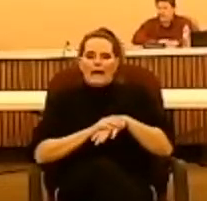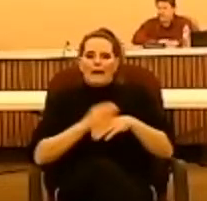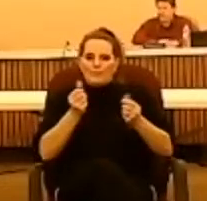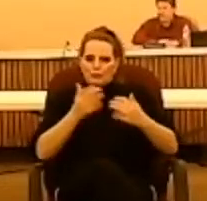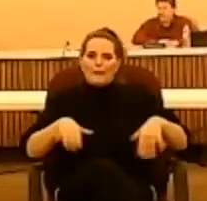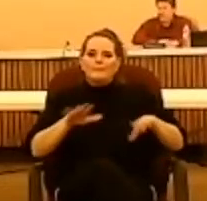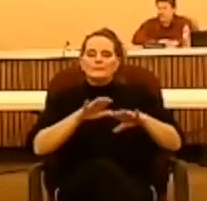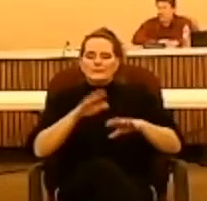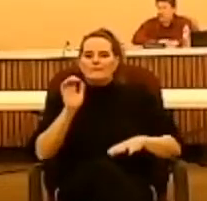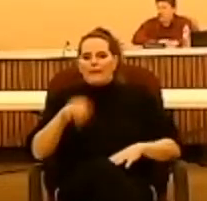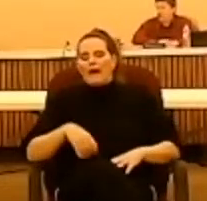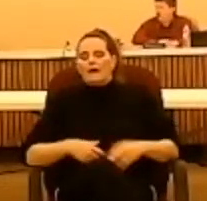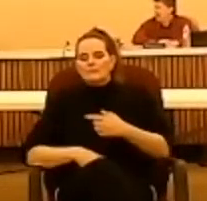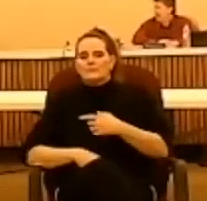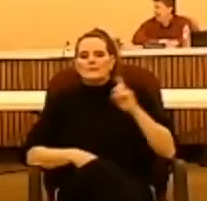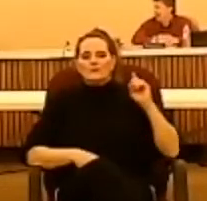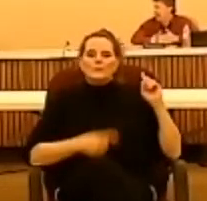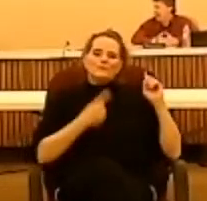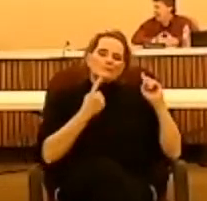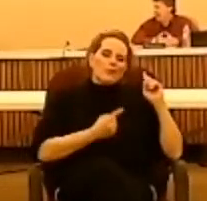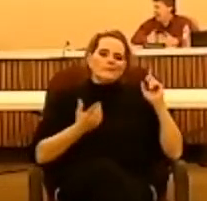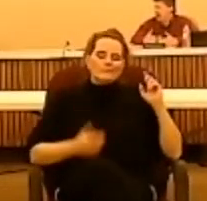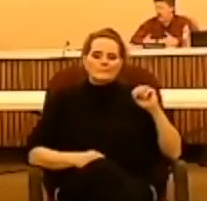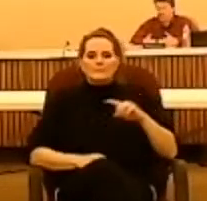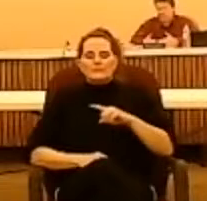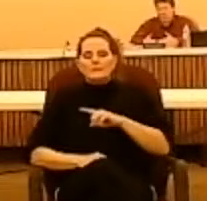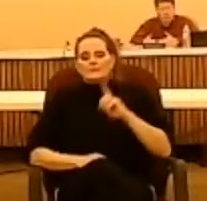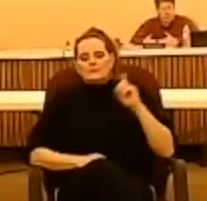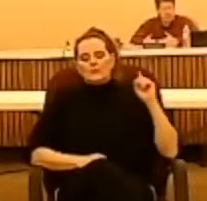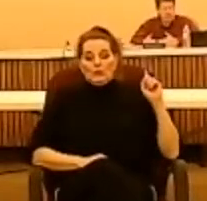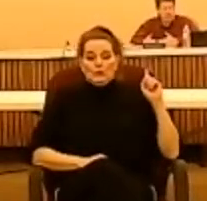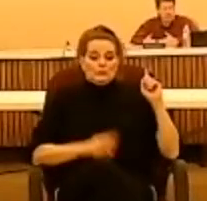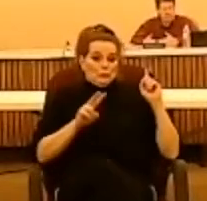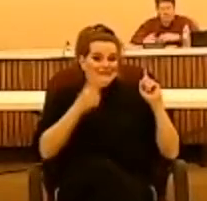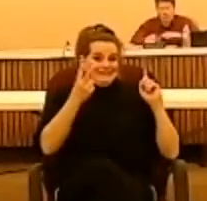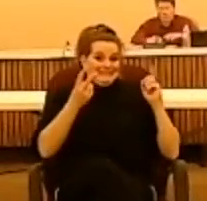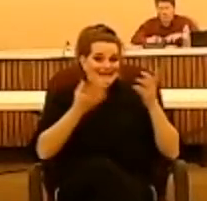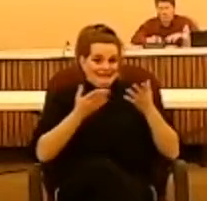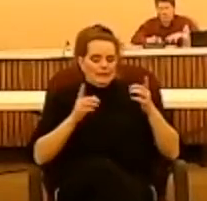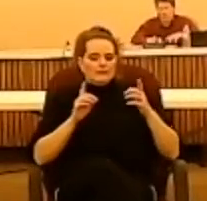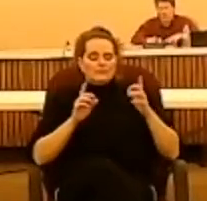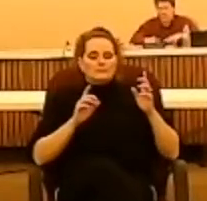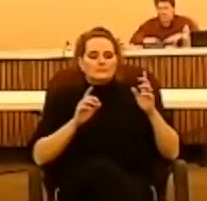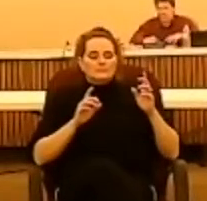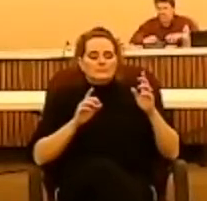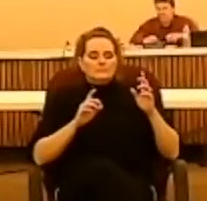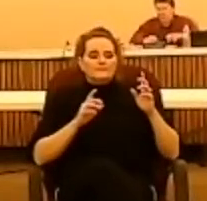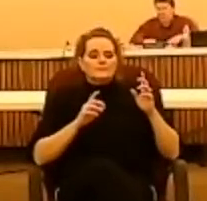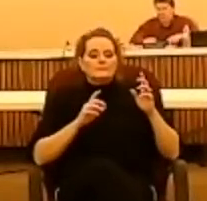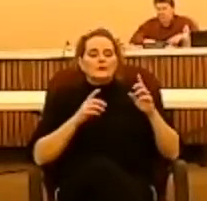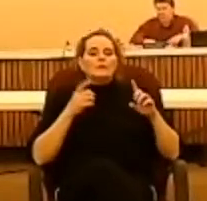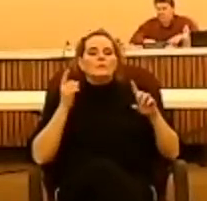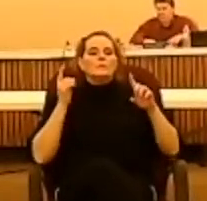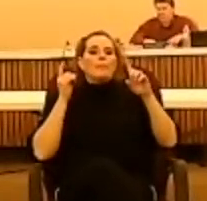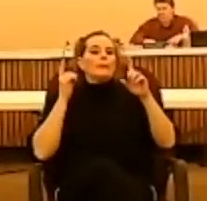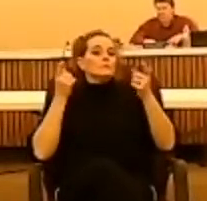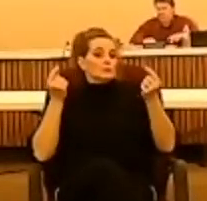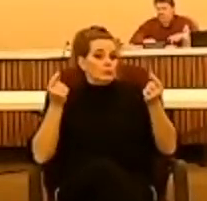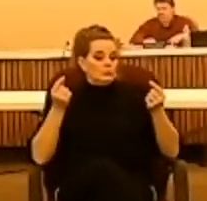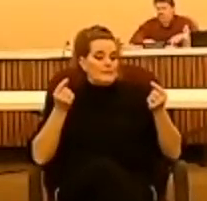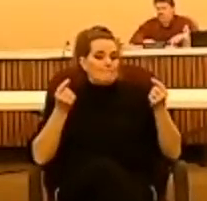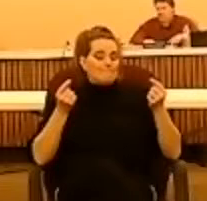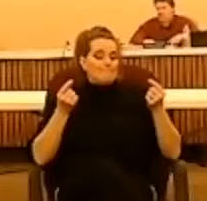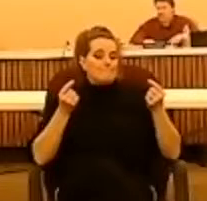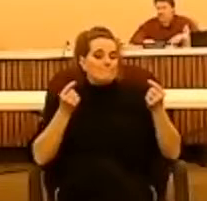right? So the second thing is, the idea is we would, what